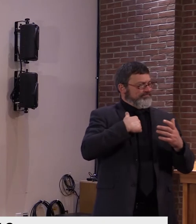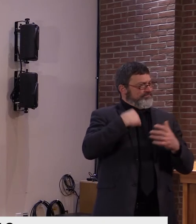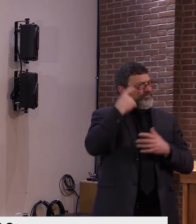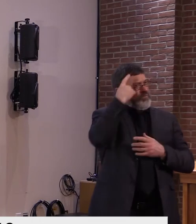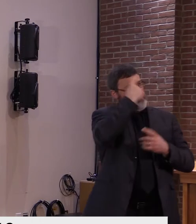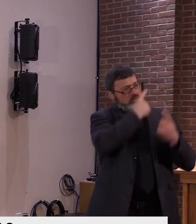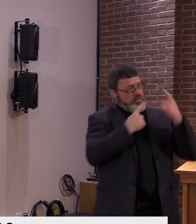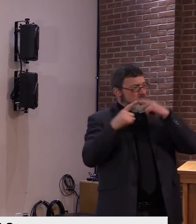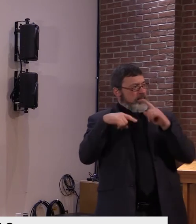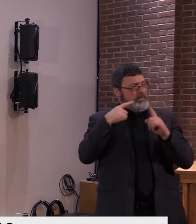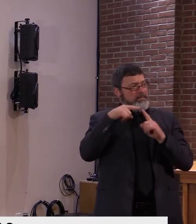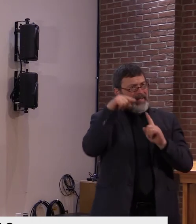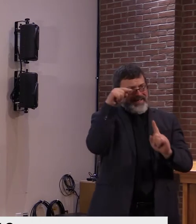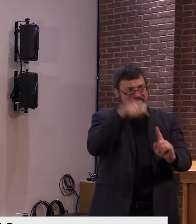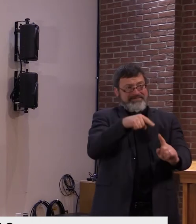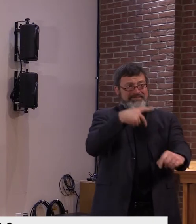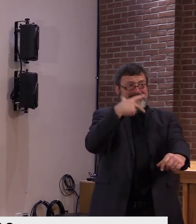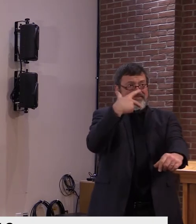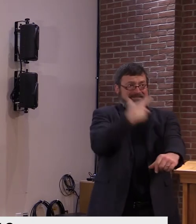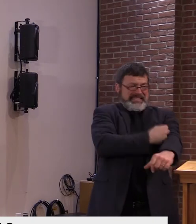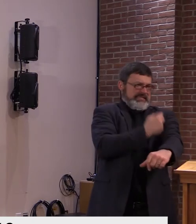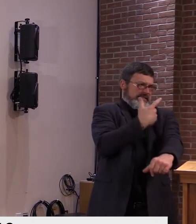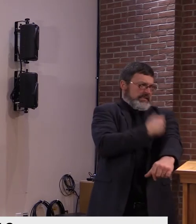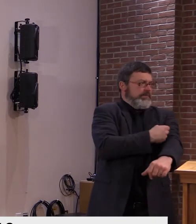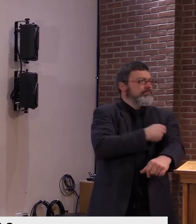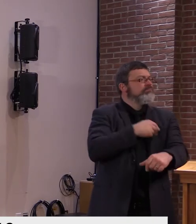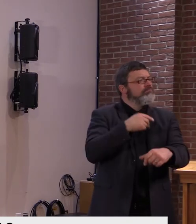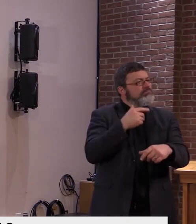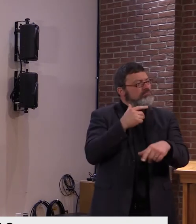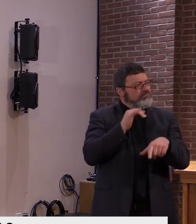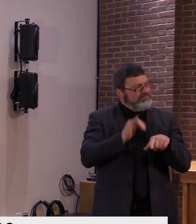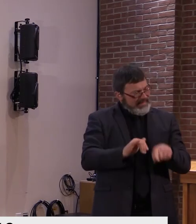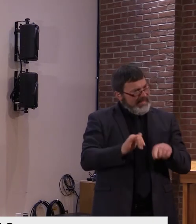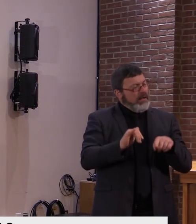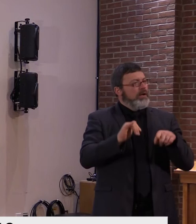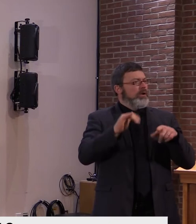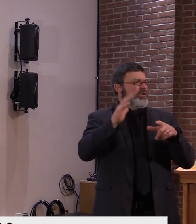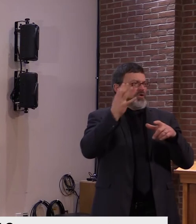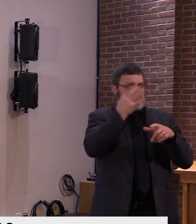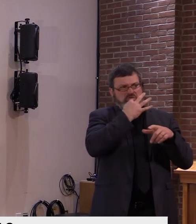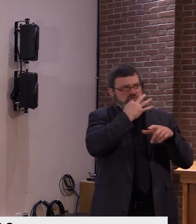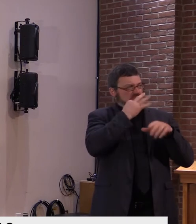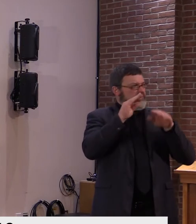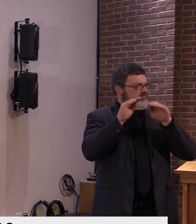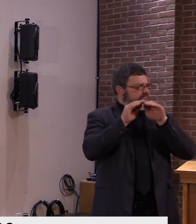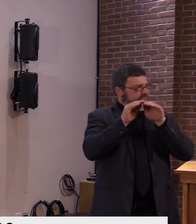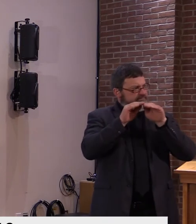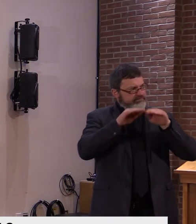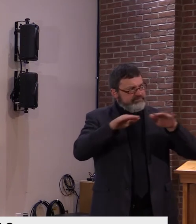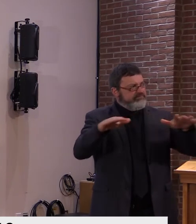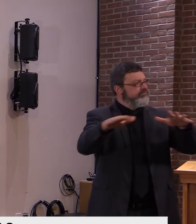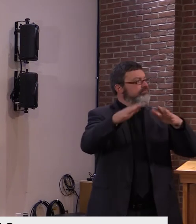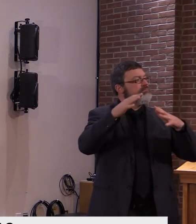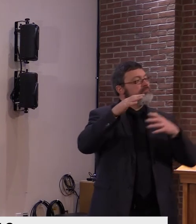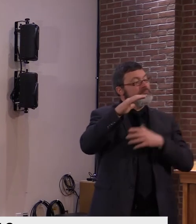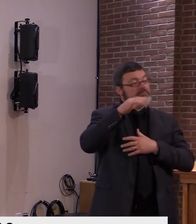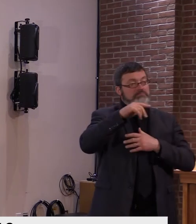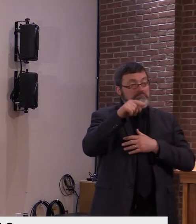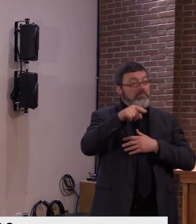of them will, has there been any thought about providing people with cards saying, I have been vaccinated, you know, similar